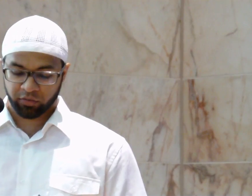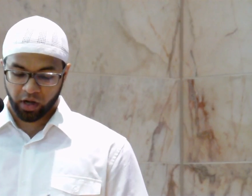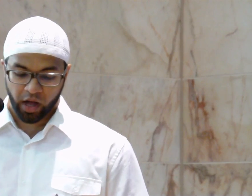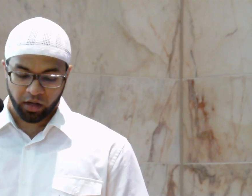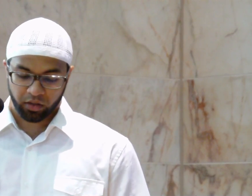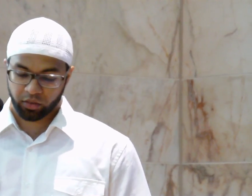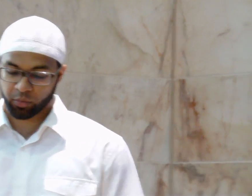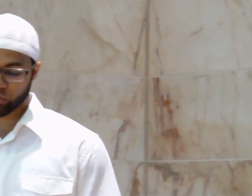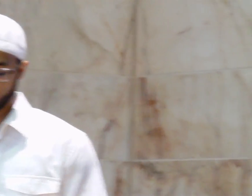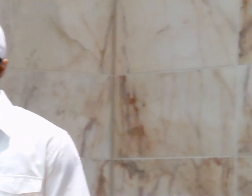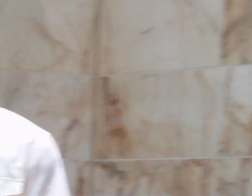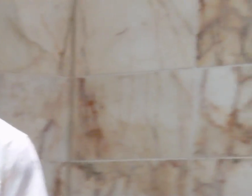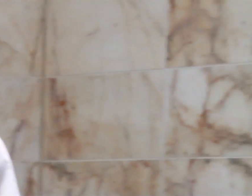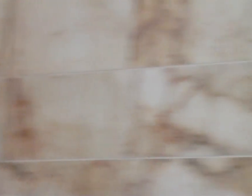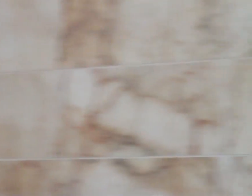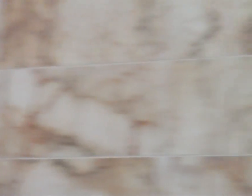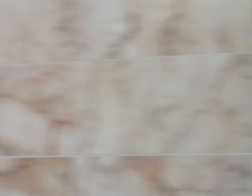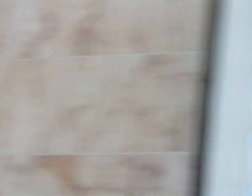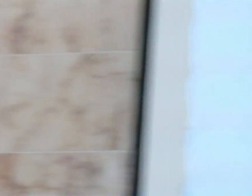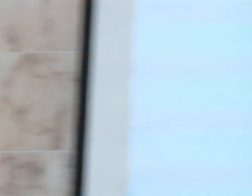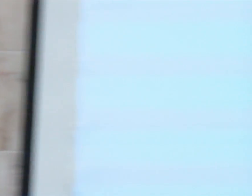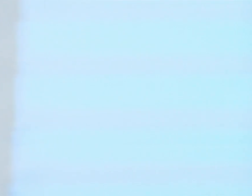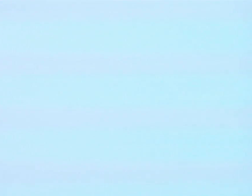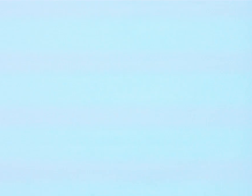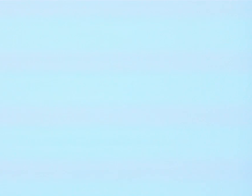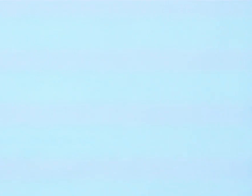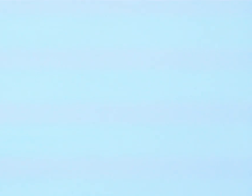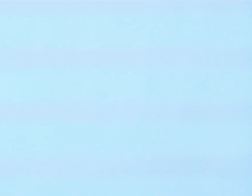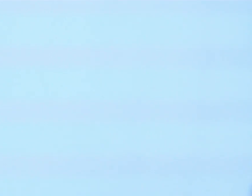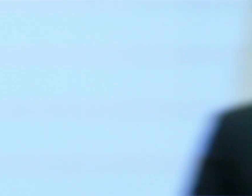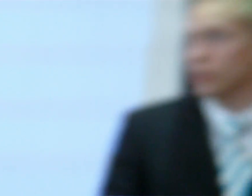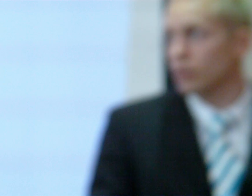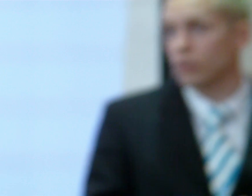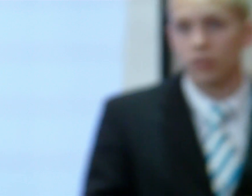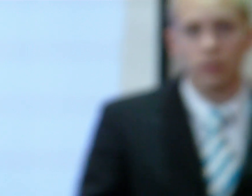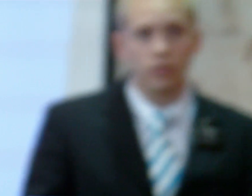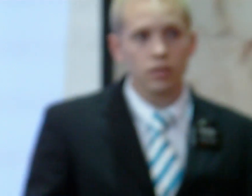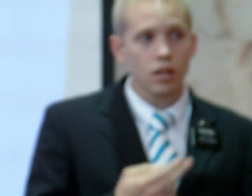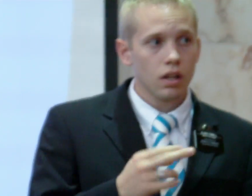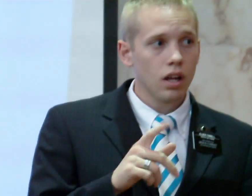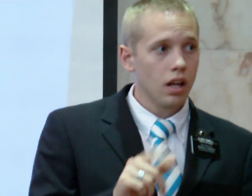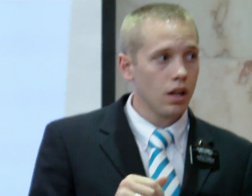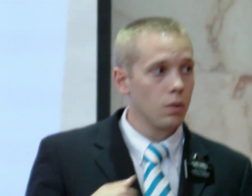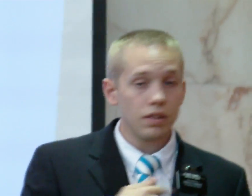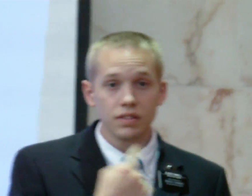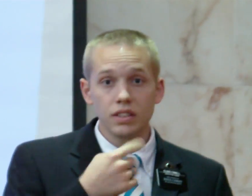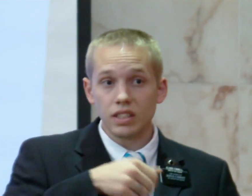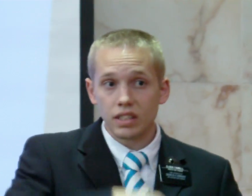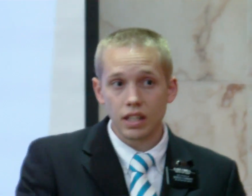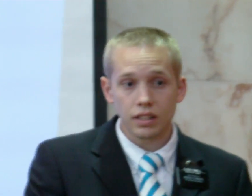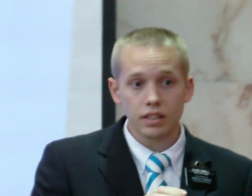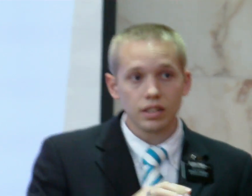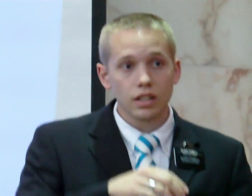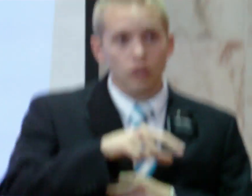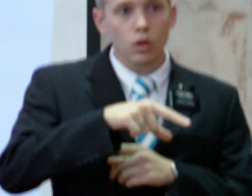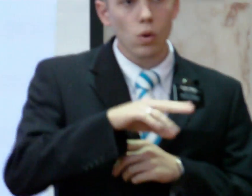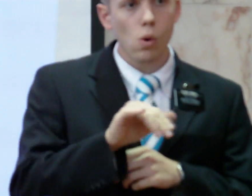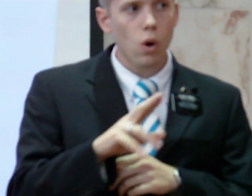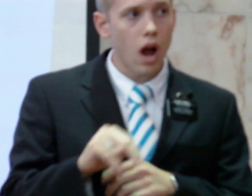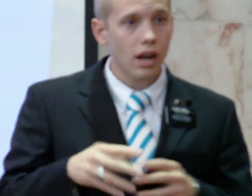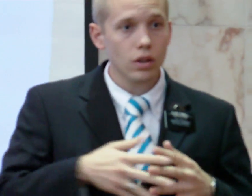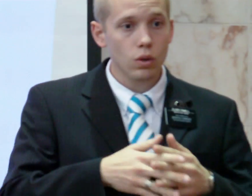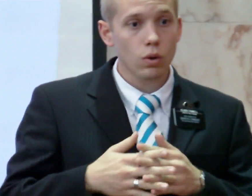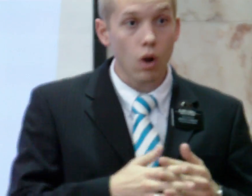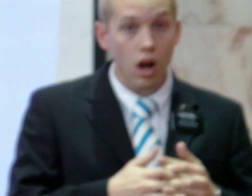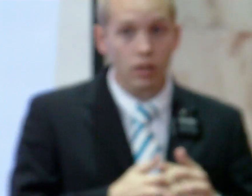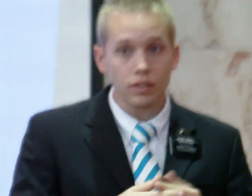In the name of God, the most gracious, the most merciful, all hail. We have sent the Quran down to you